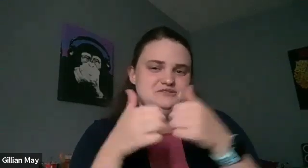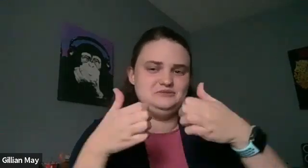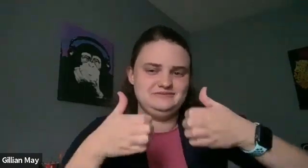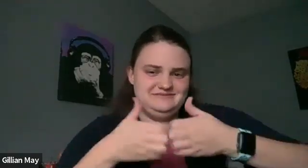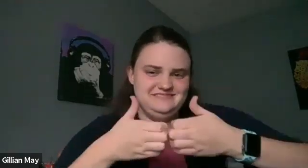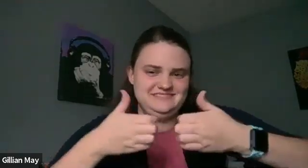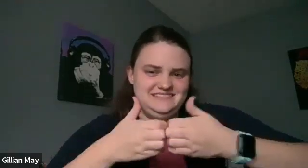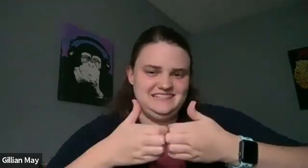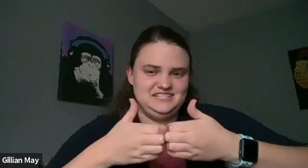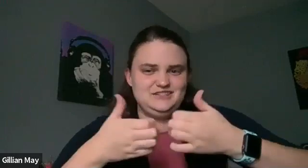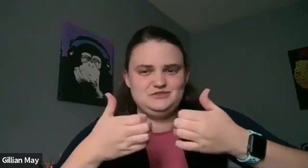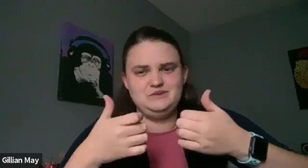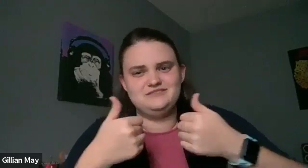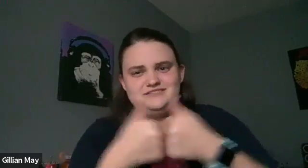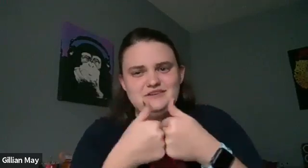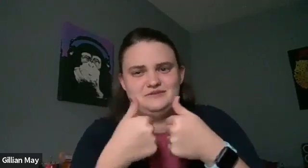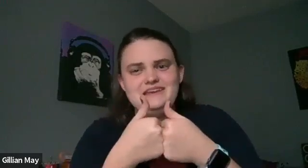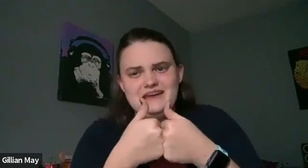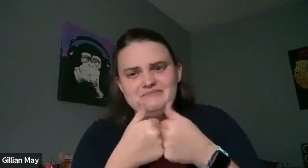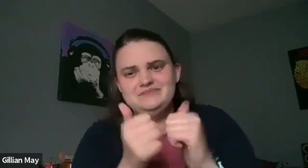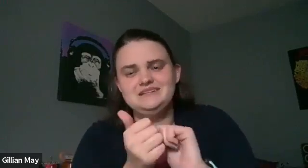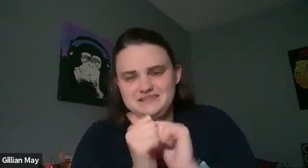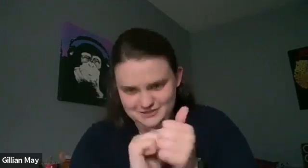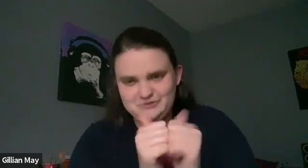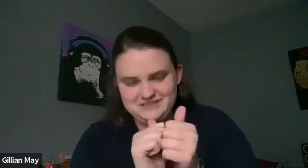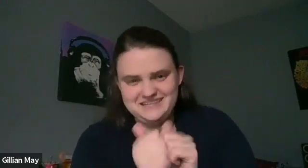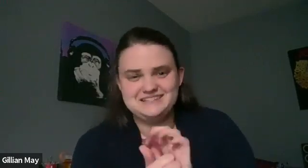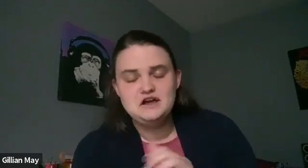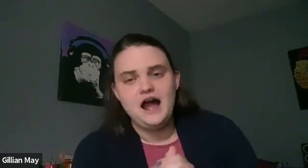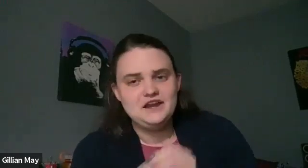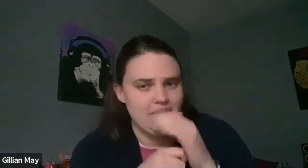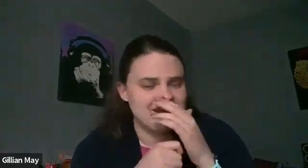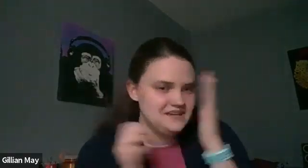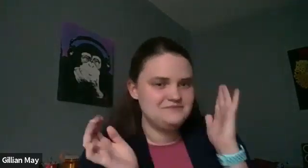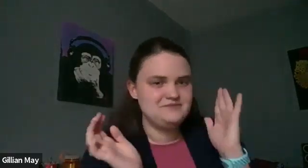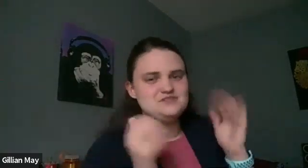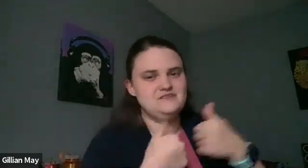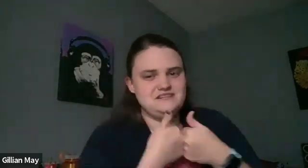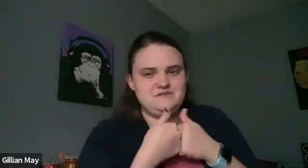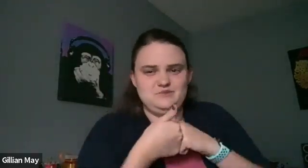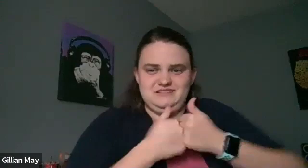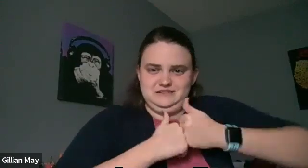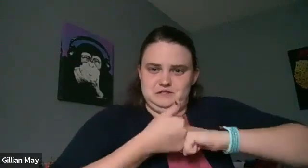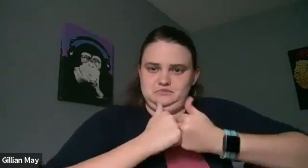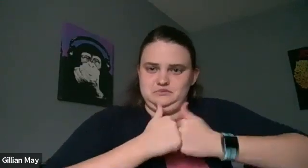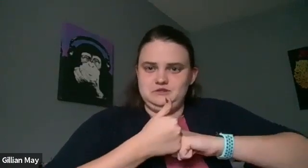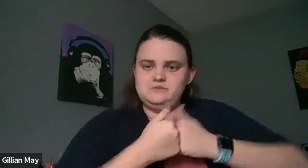do, it just looks weird. So game, sports. Yes. I know. I get that confusion all the time because I'm always like sports, but